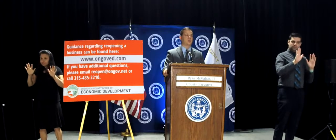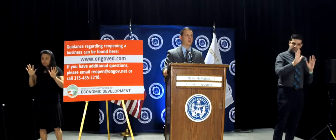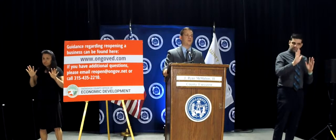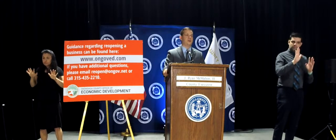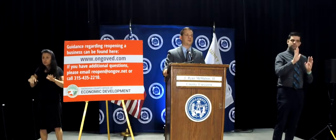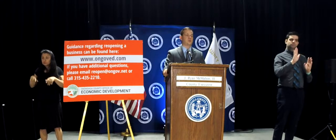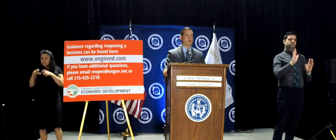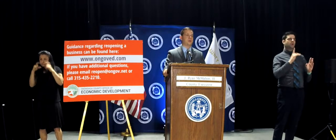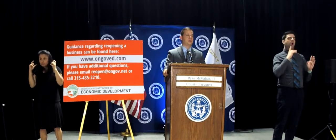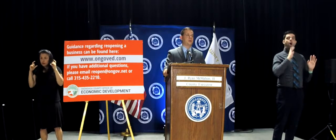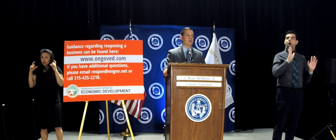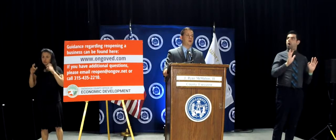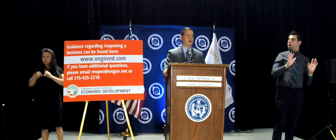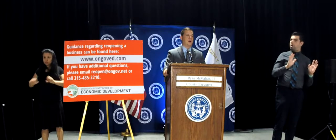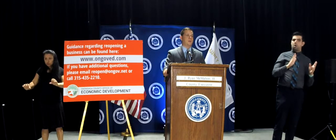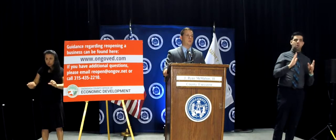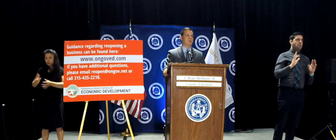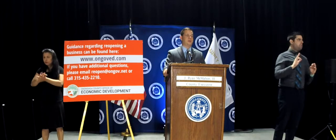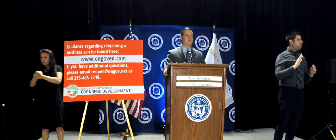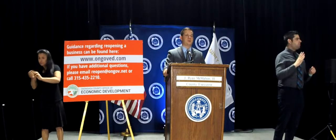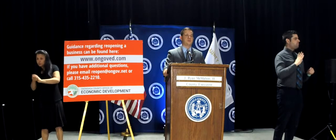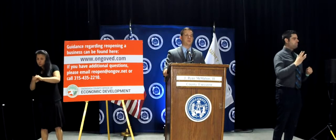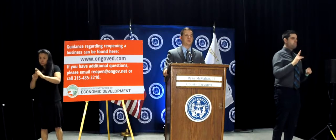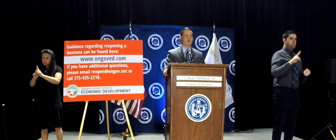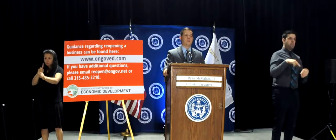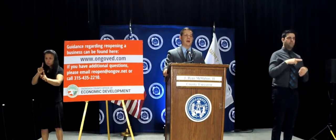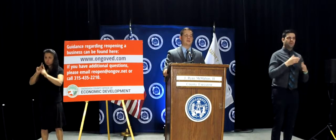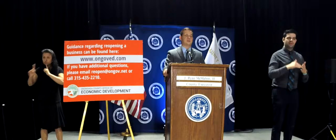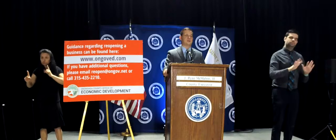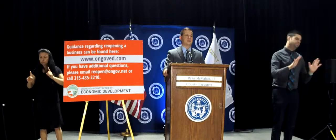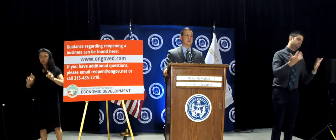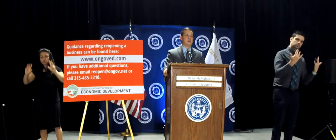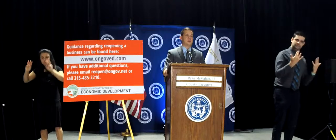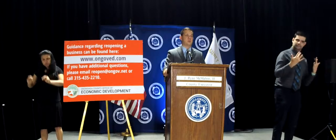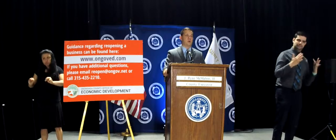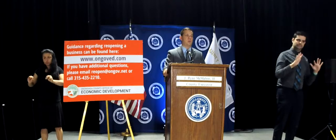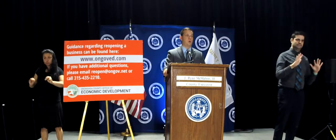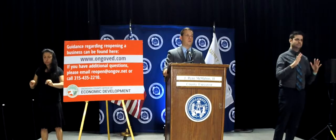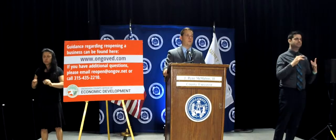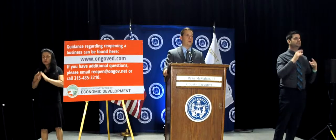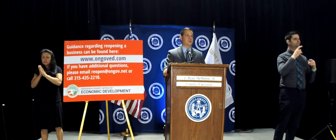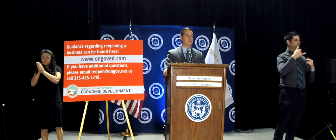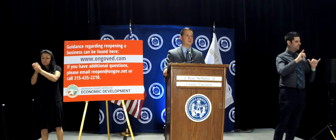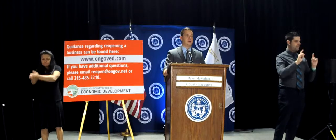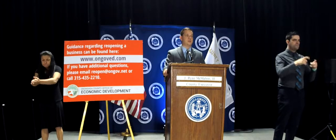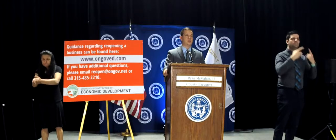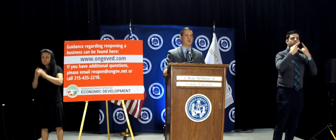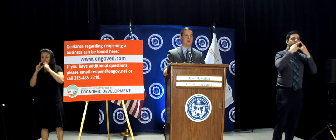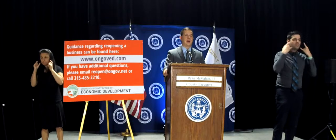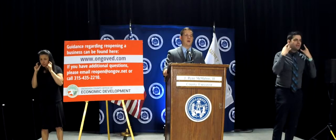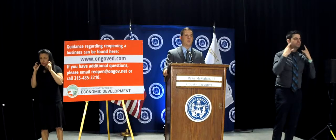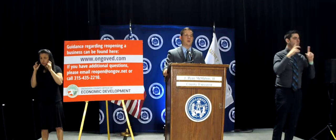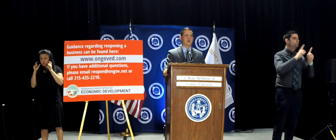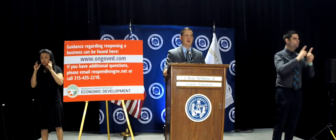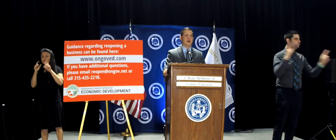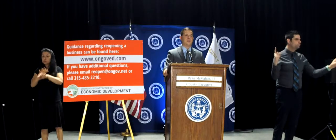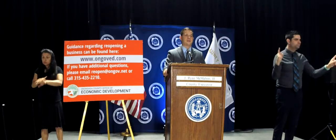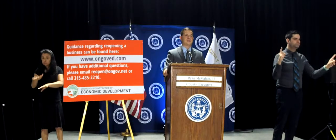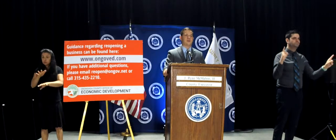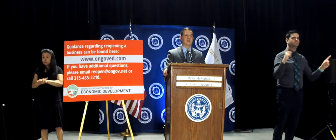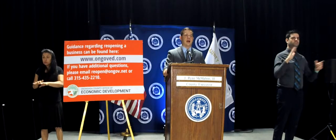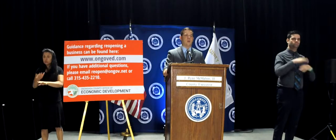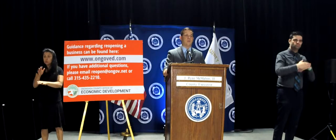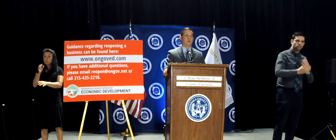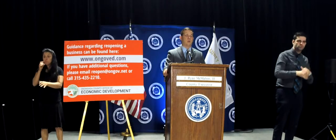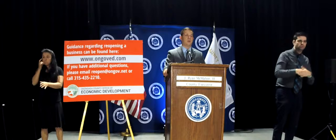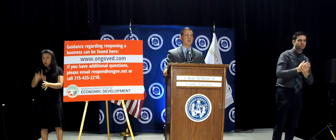now as we go into phase 3. Please, please, please wear masks. There's more and more information showing how this